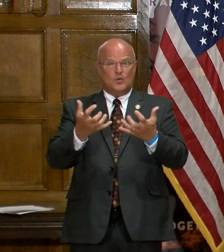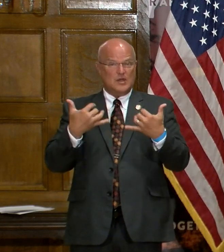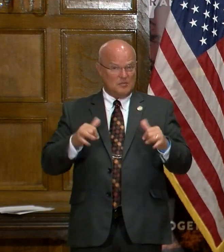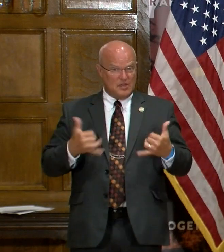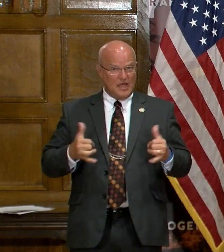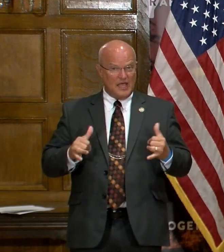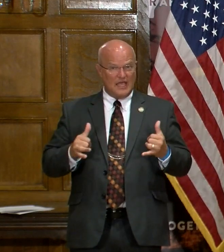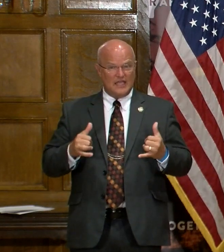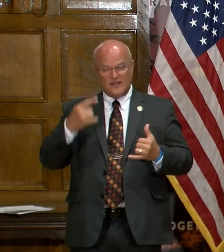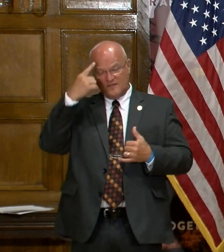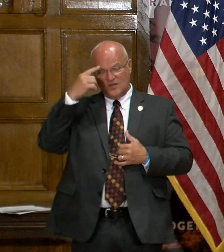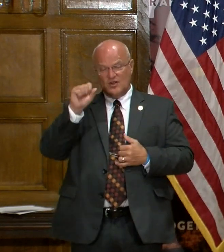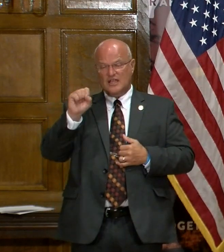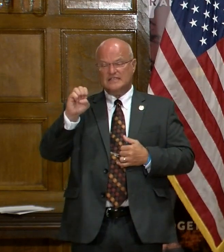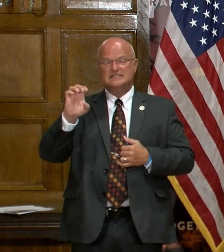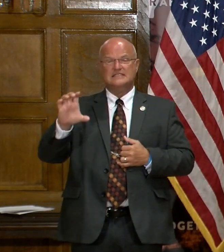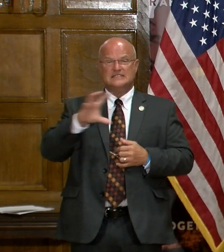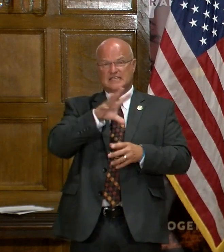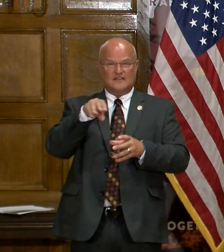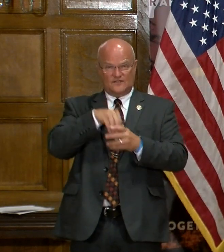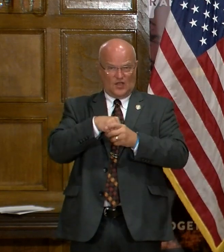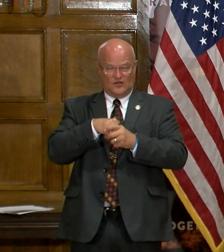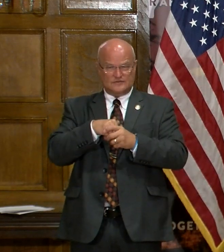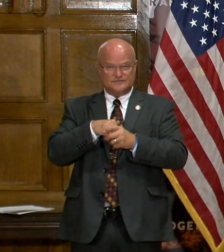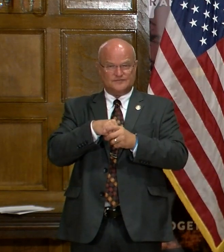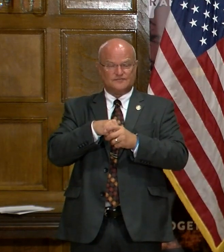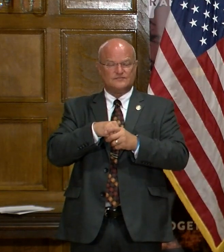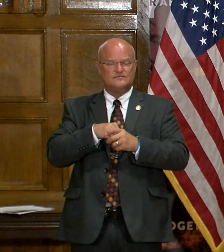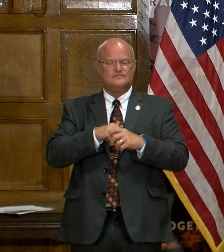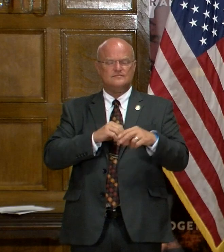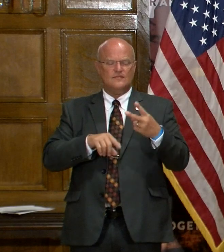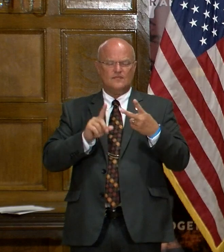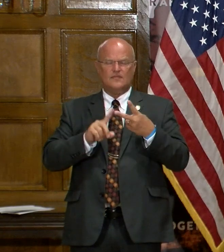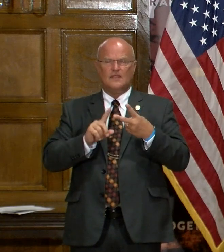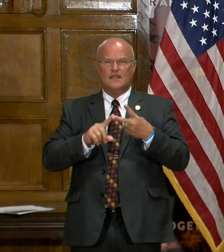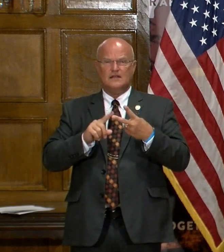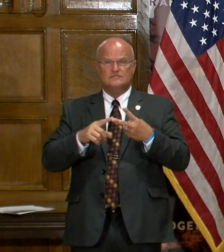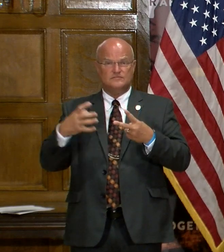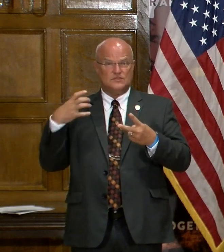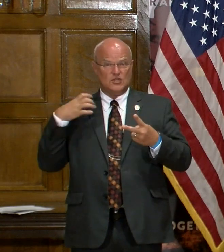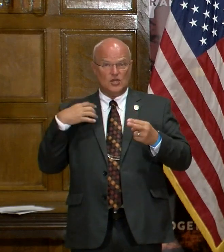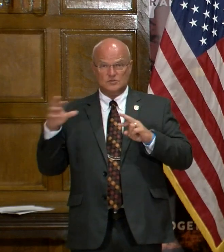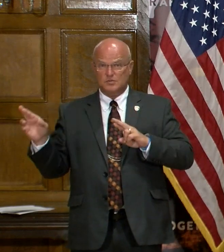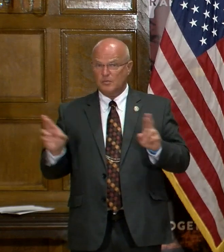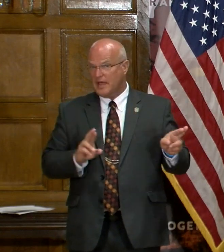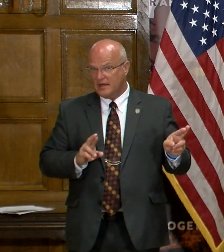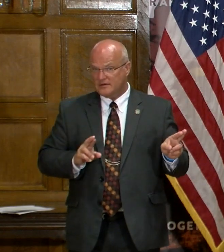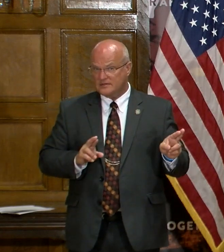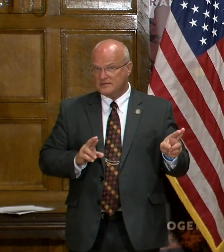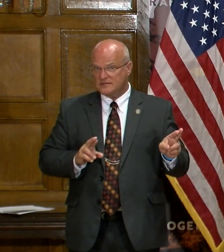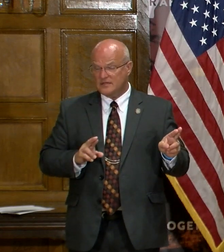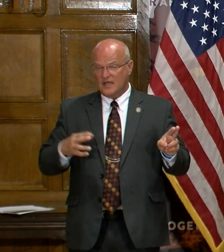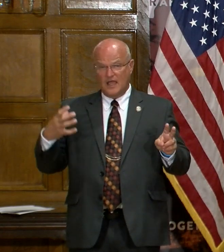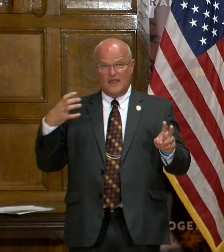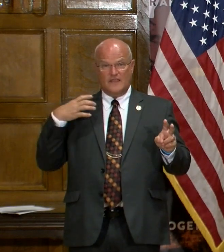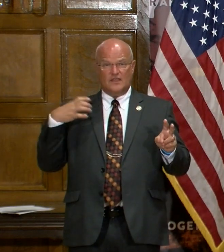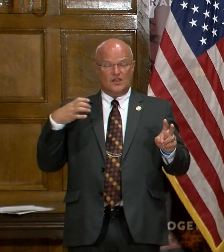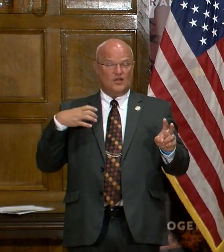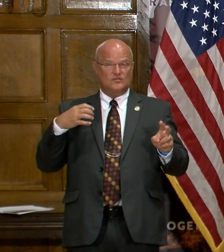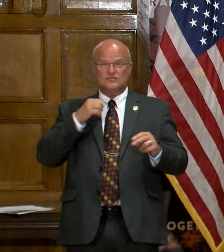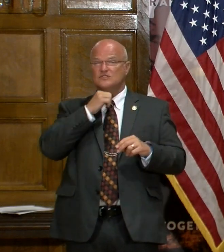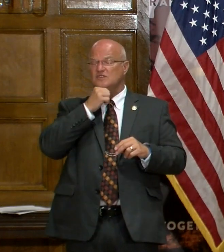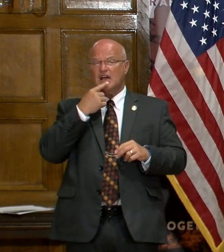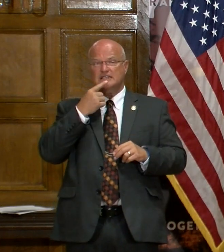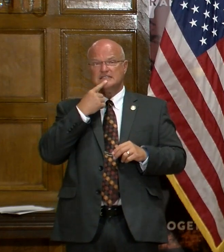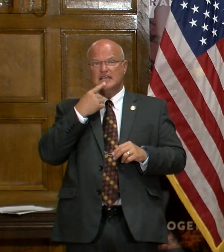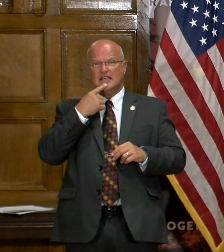play for SEC ball. And then secondly, are the coaches prepared to do it? And the coaches are